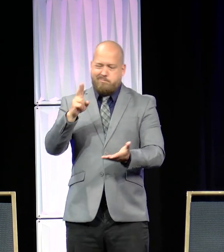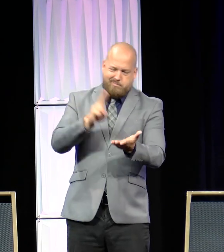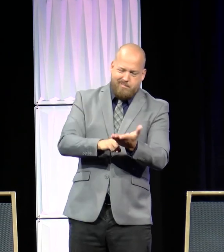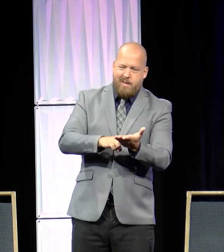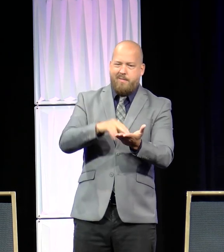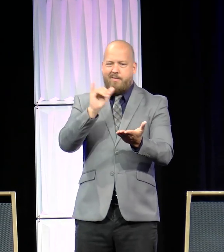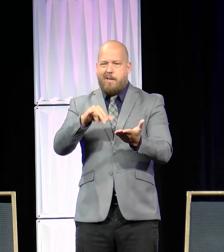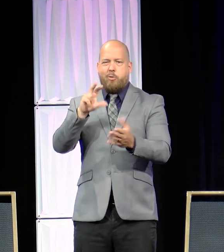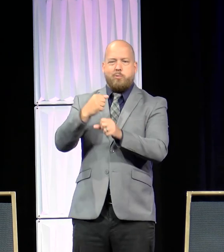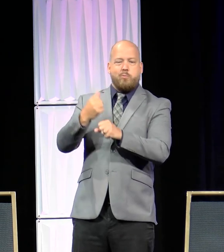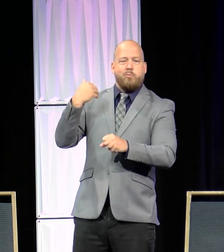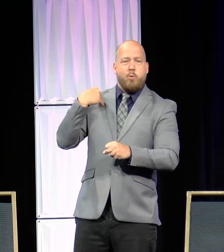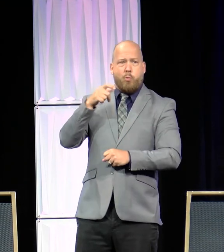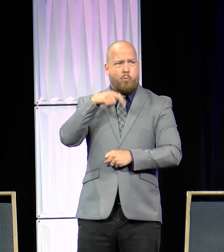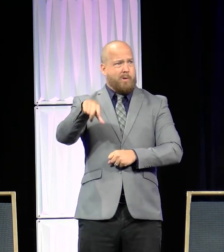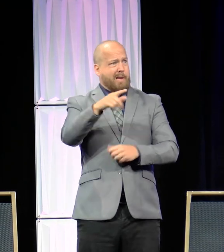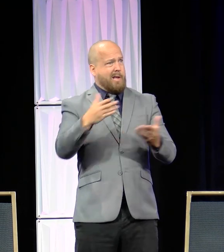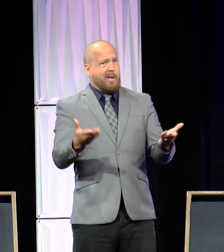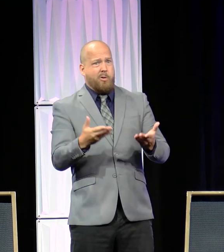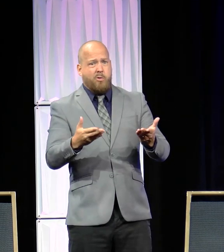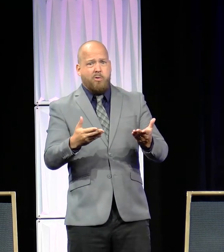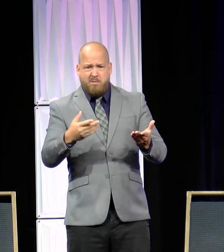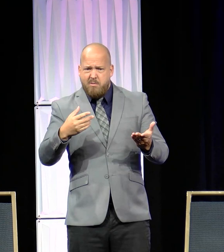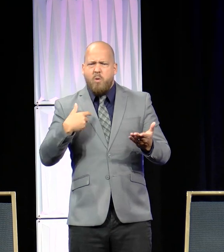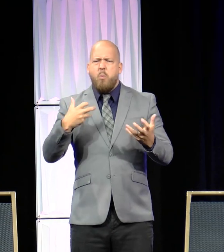that time, I want to ask you to stand up.